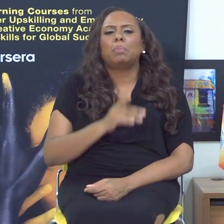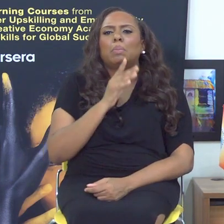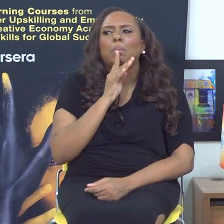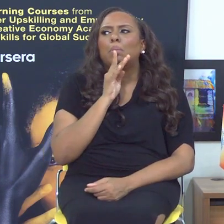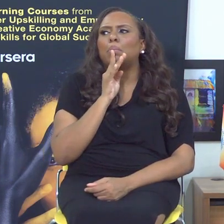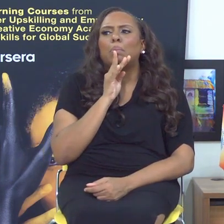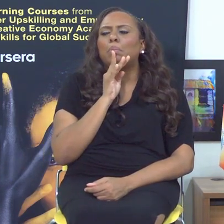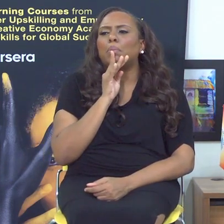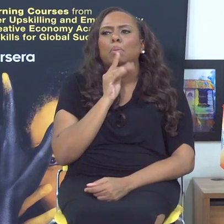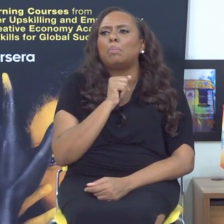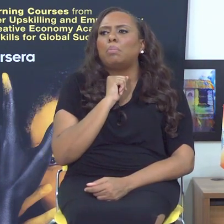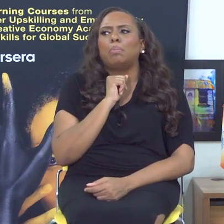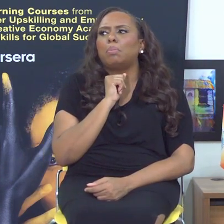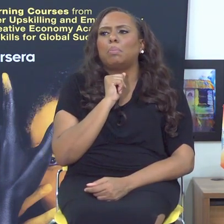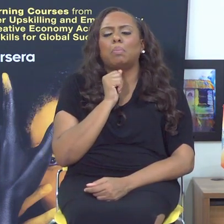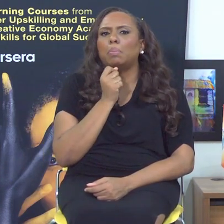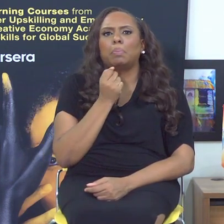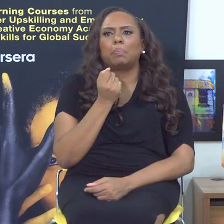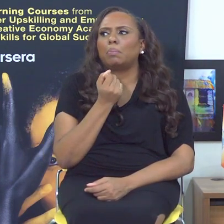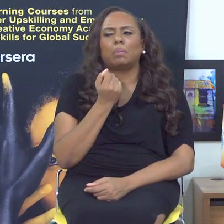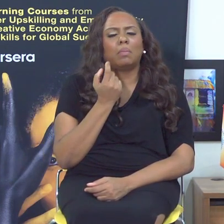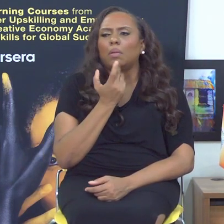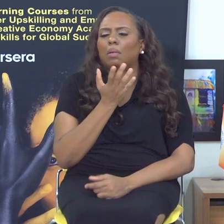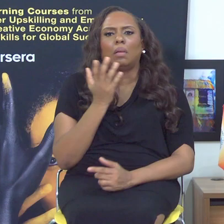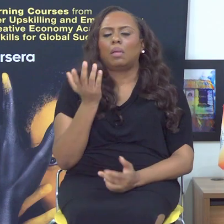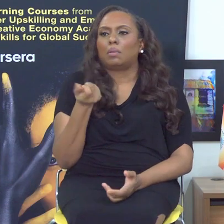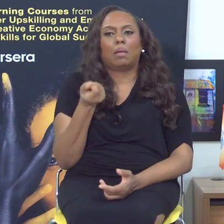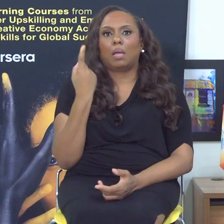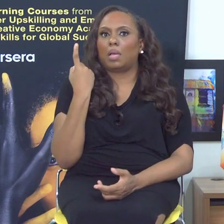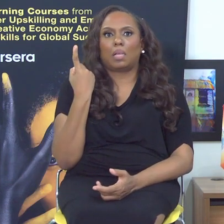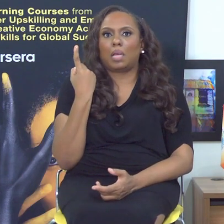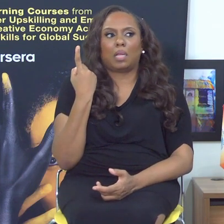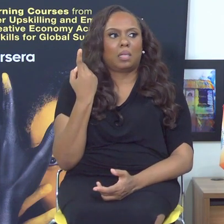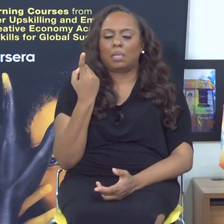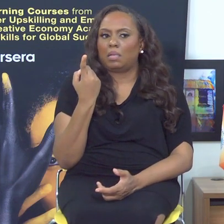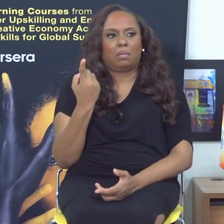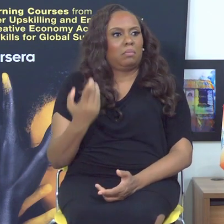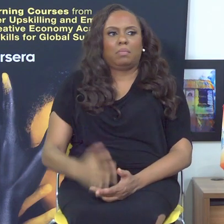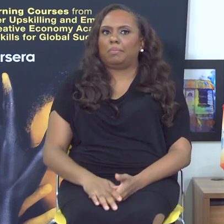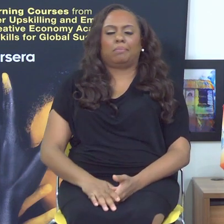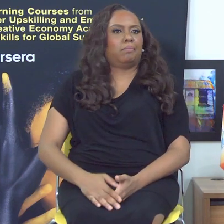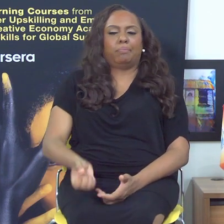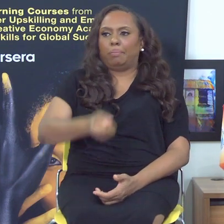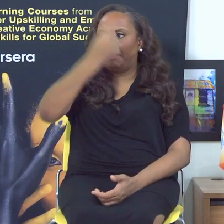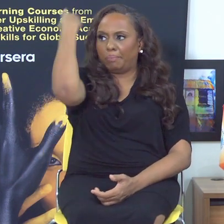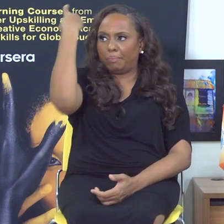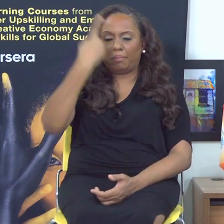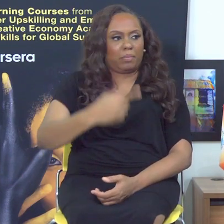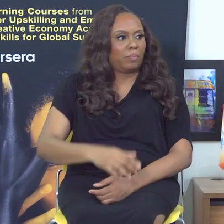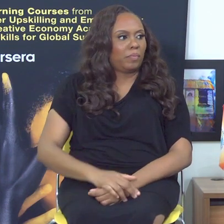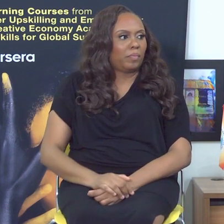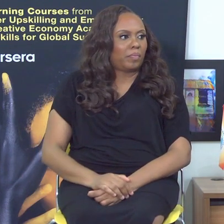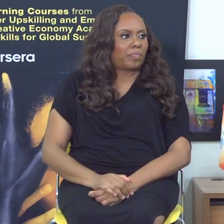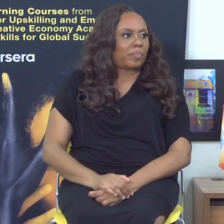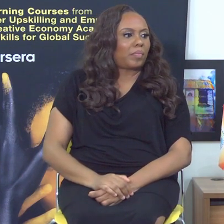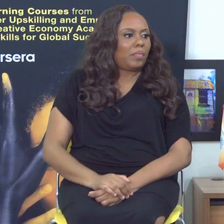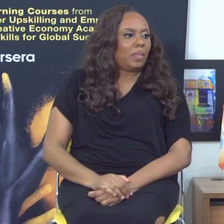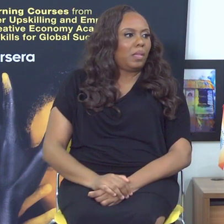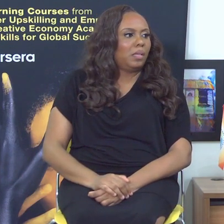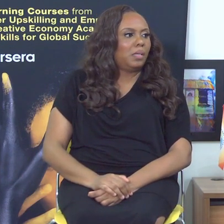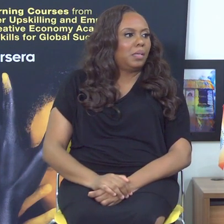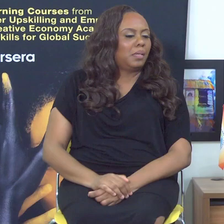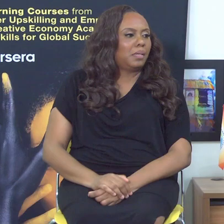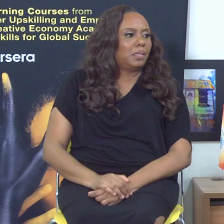receive it, to basically send back the right message. Yeah, so now the service now, I think it's